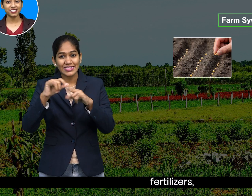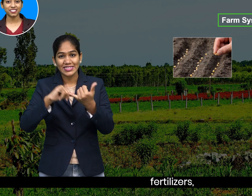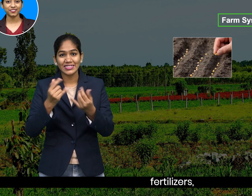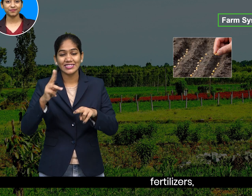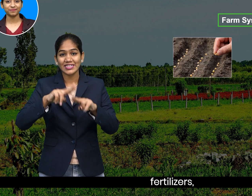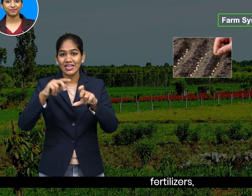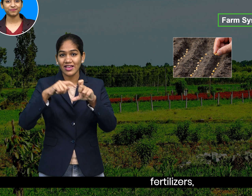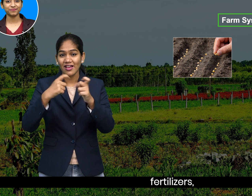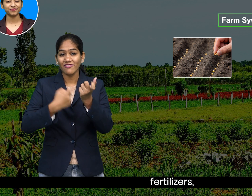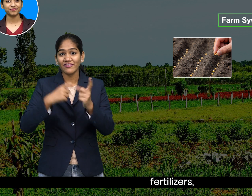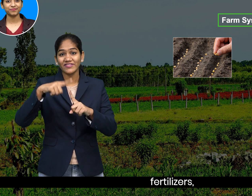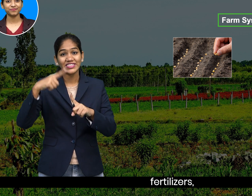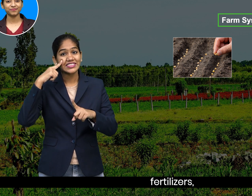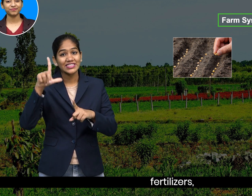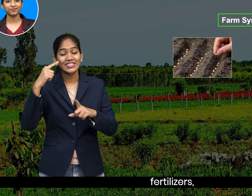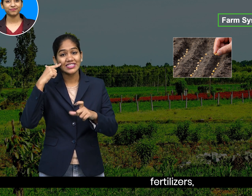fertilizers,